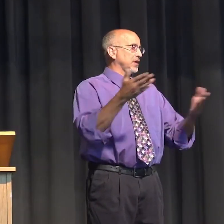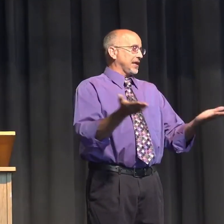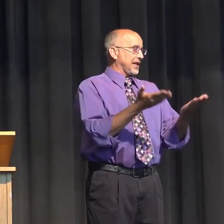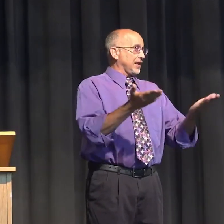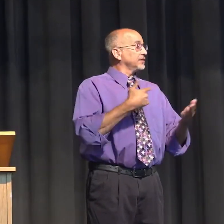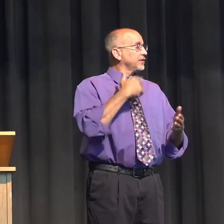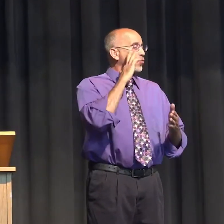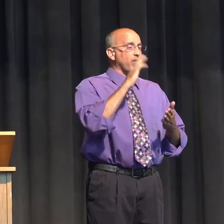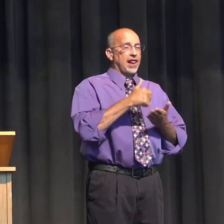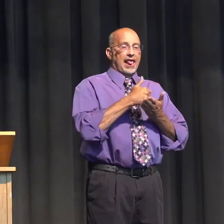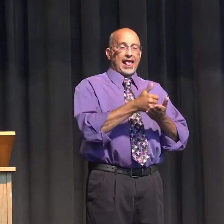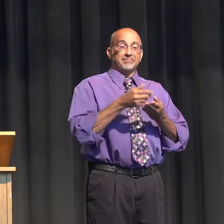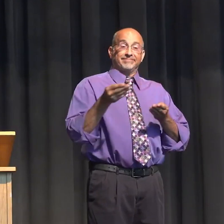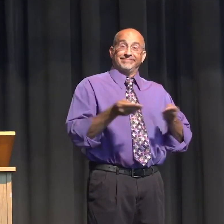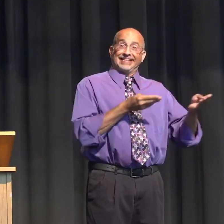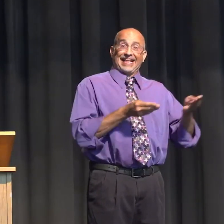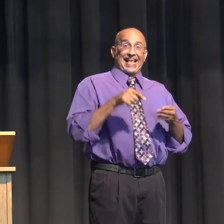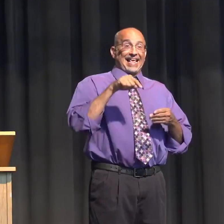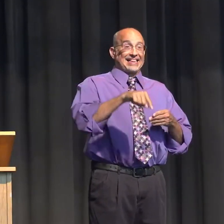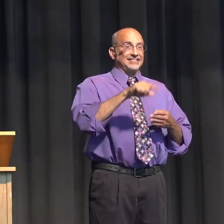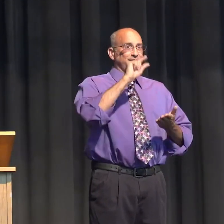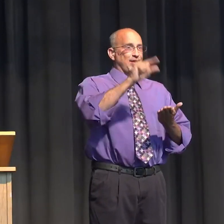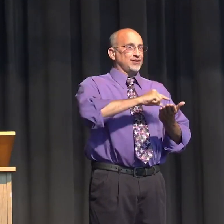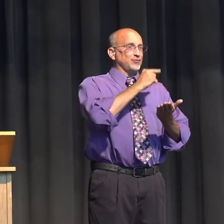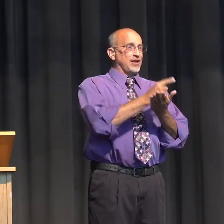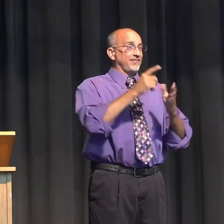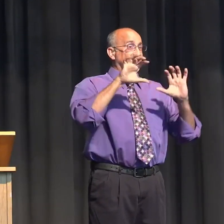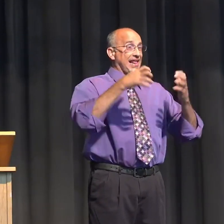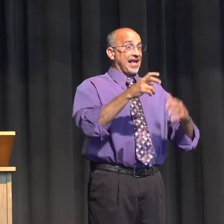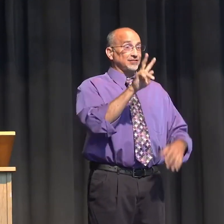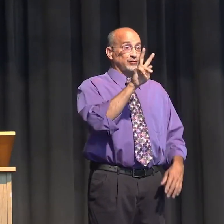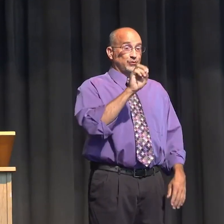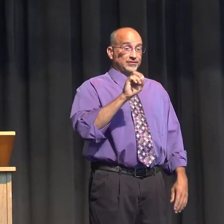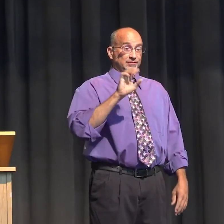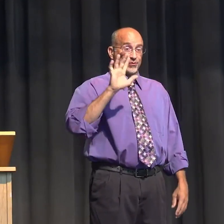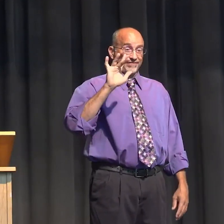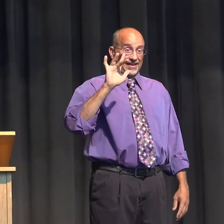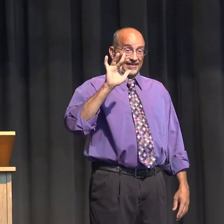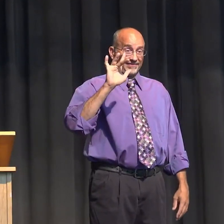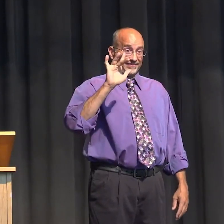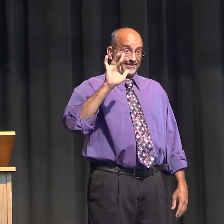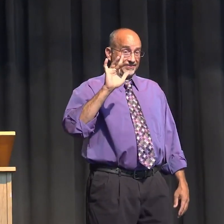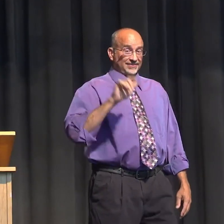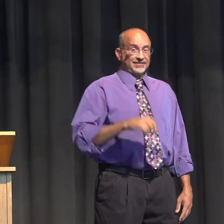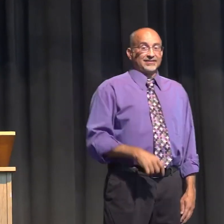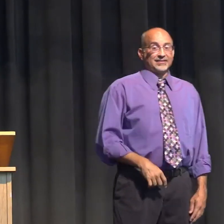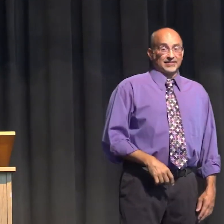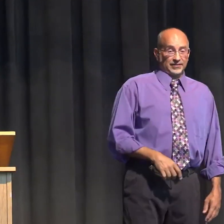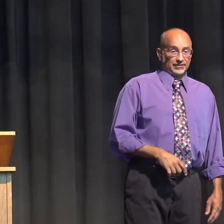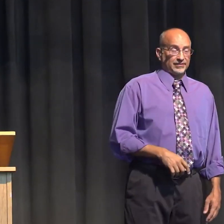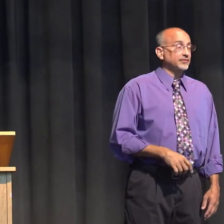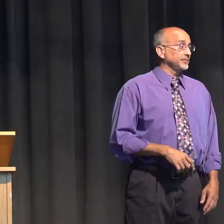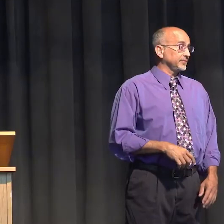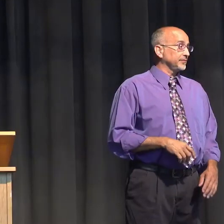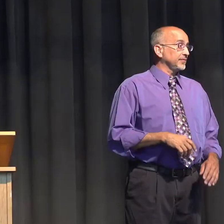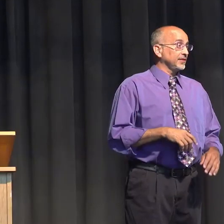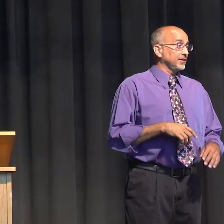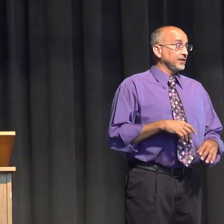I'm the principal here at Oregon School for the Deaf, and I'll be helping to facilitate this graduation class of 2025.